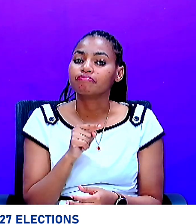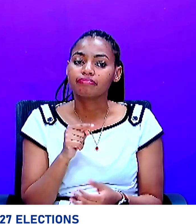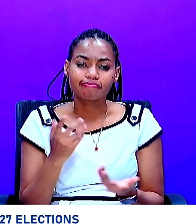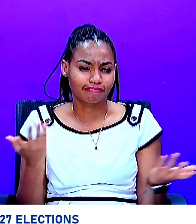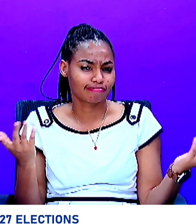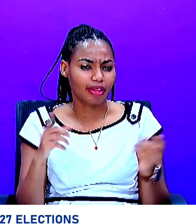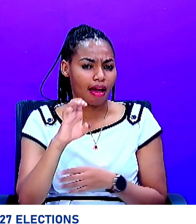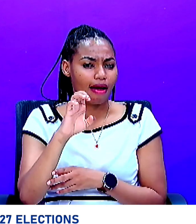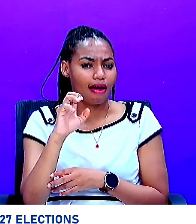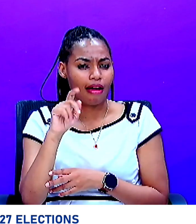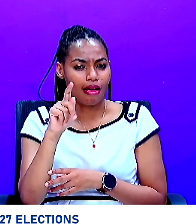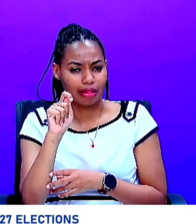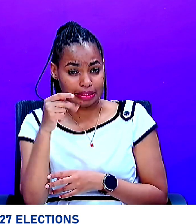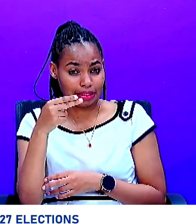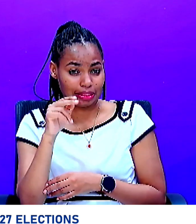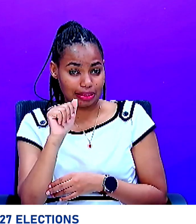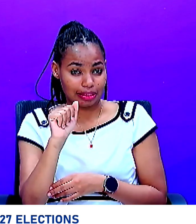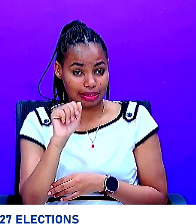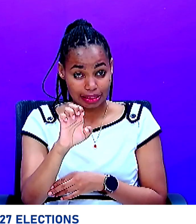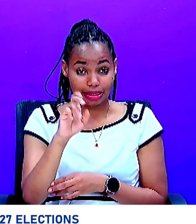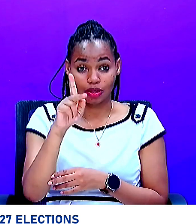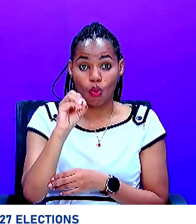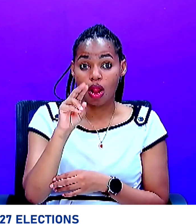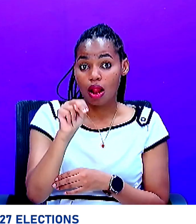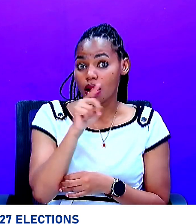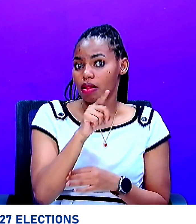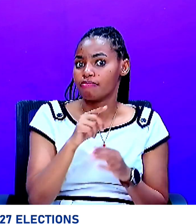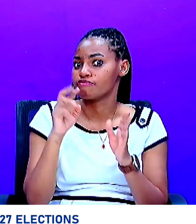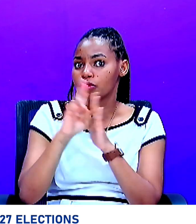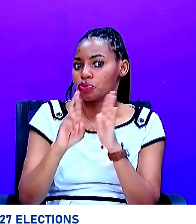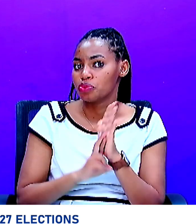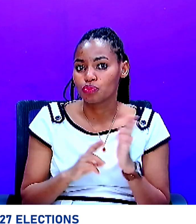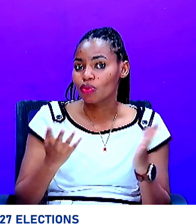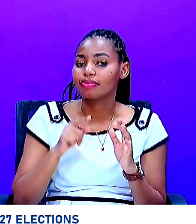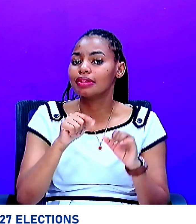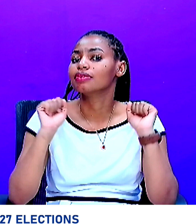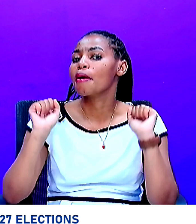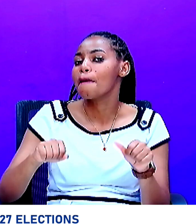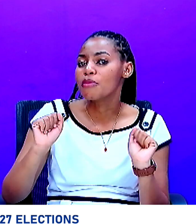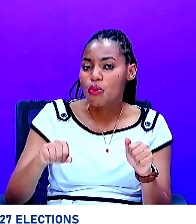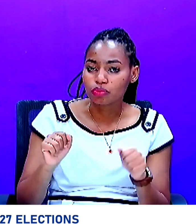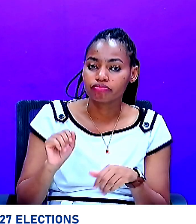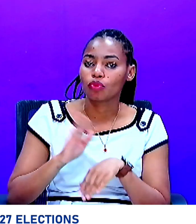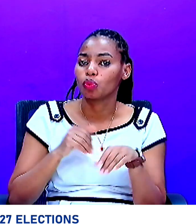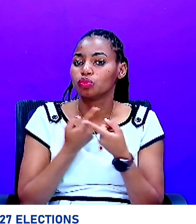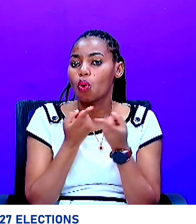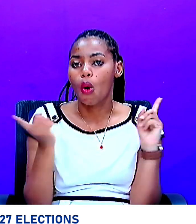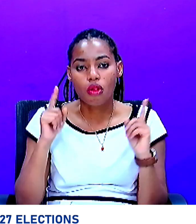William Ruto's re-election by all means. Ethekon categorically ruled out the